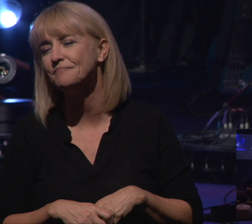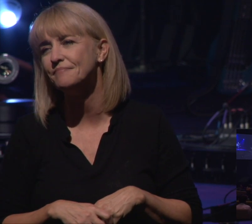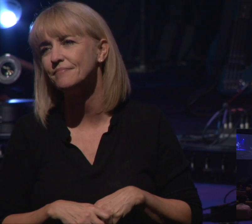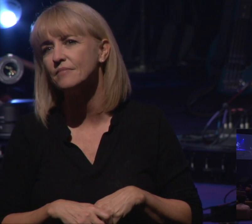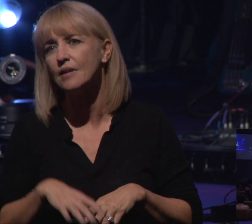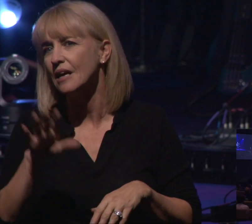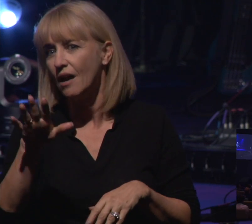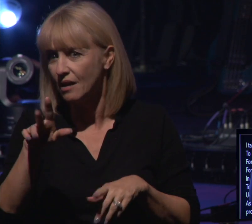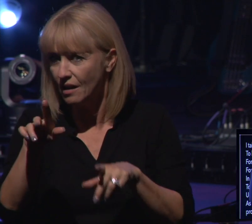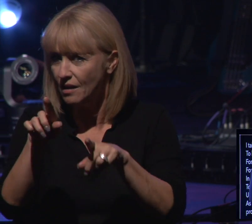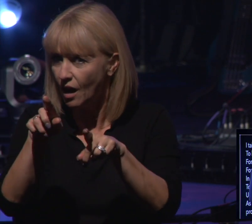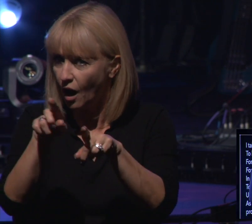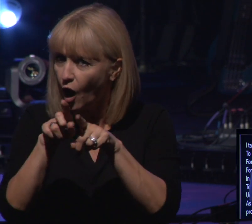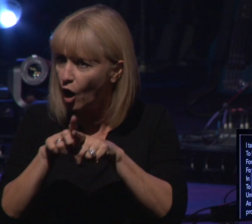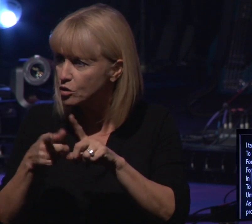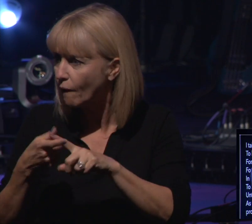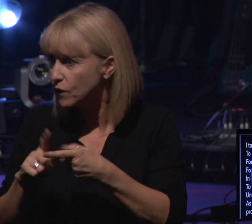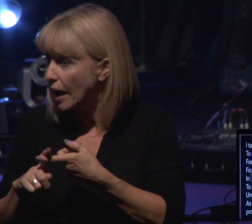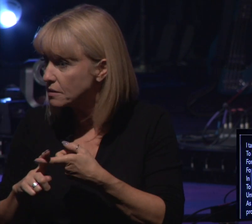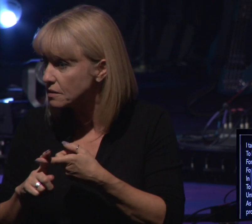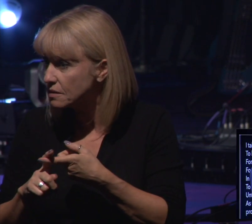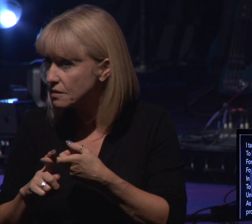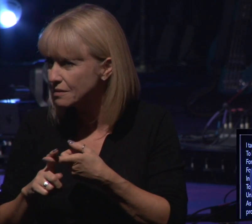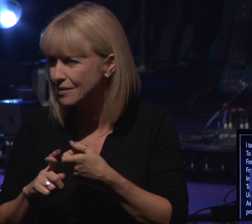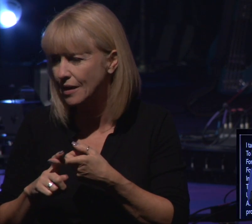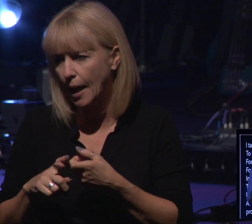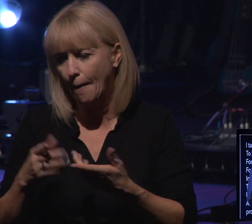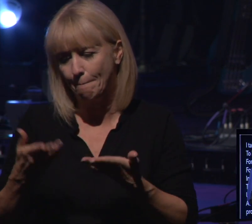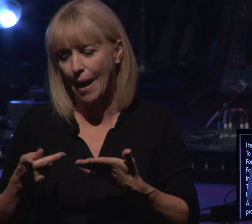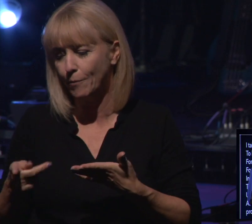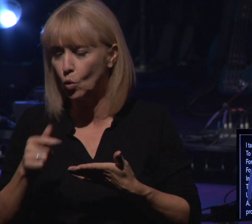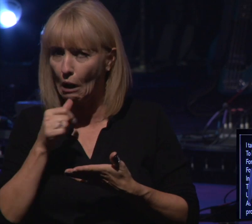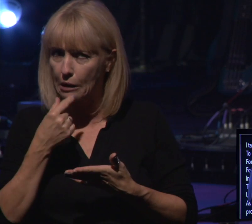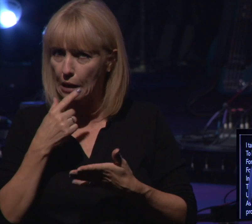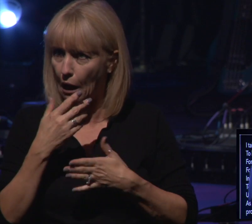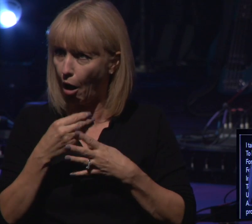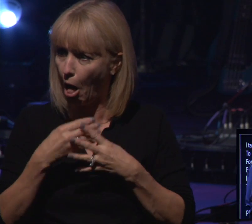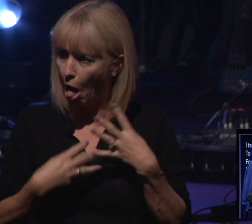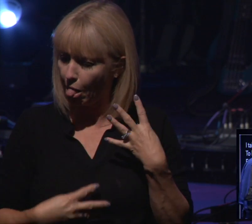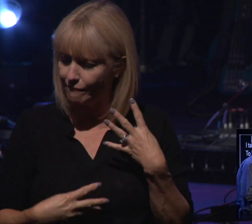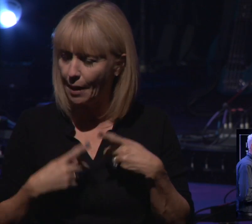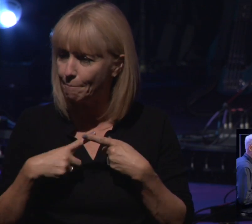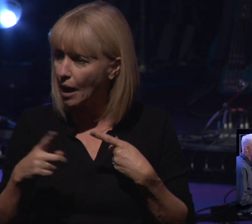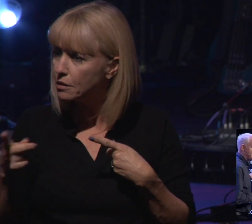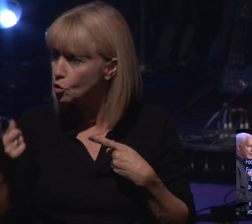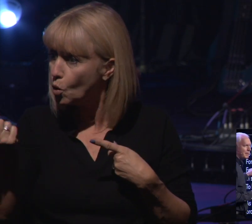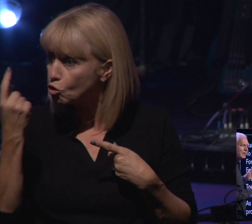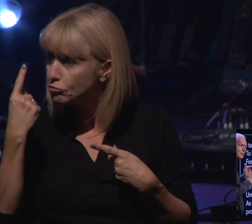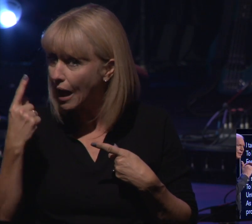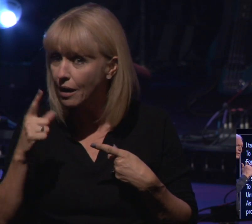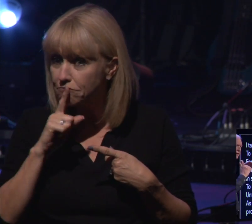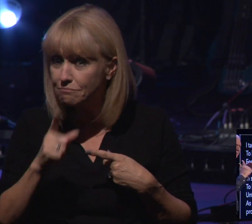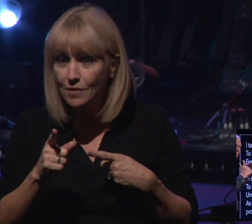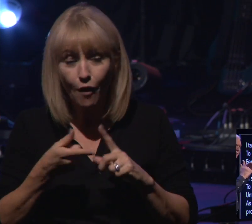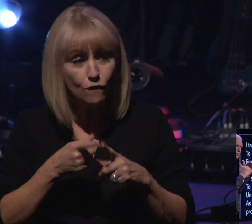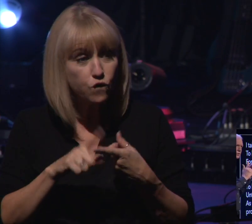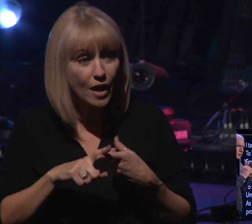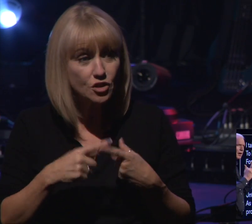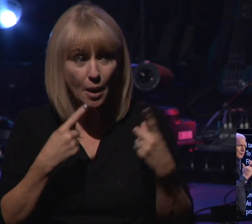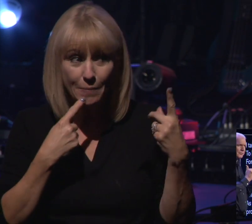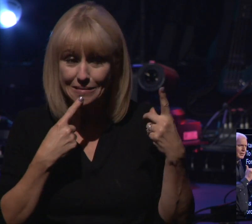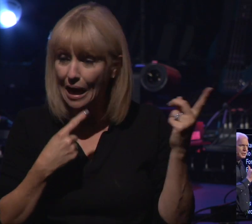Now, figure that out. And again, friends. Now, you're not going to do all this stuff, maybe, but can you realize